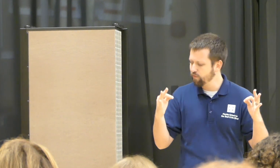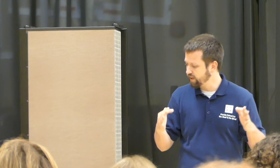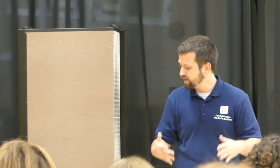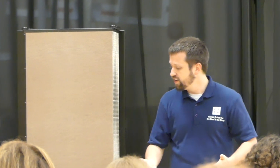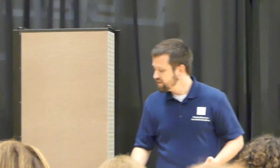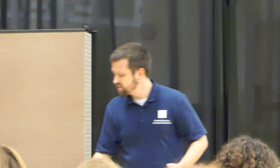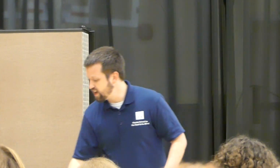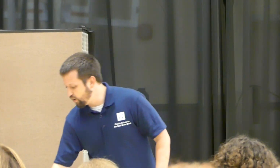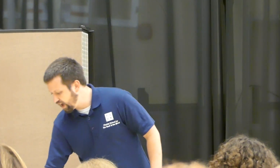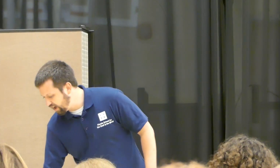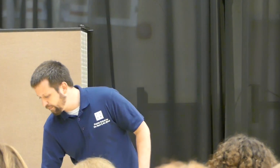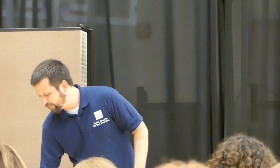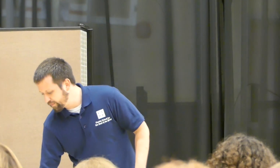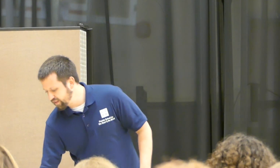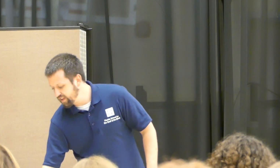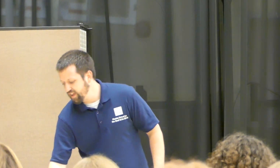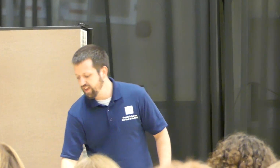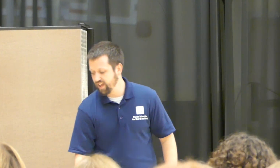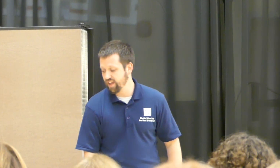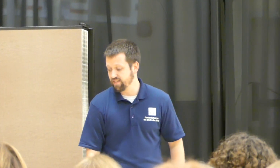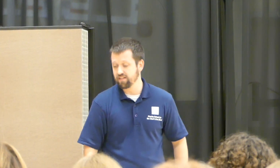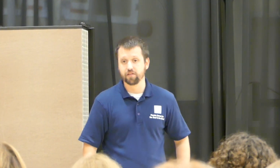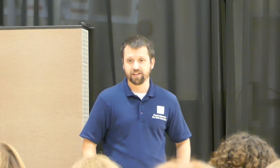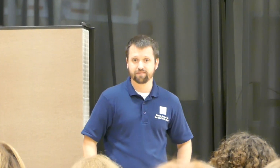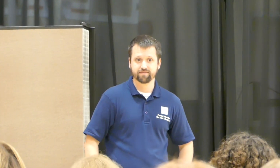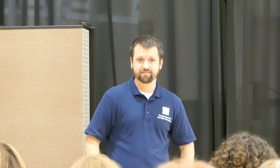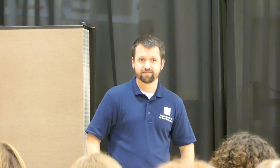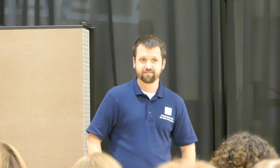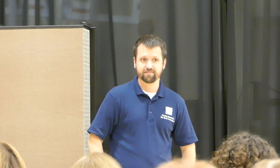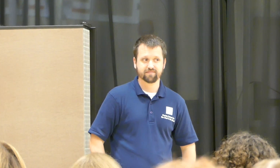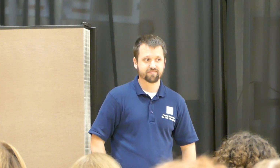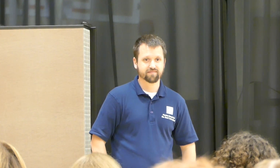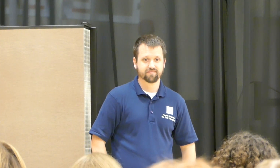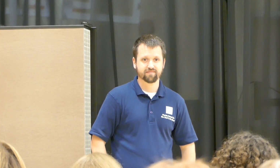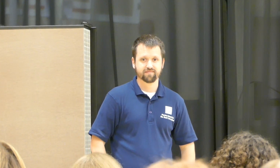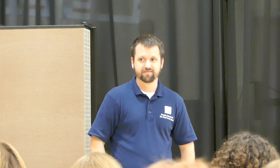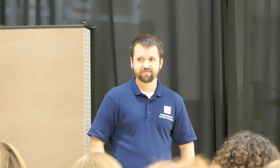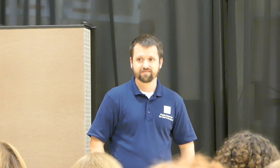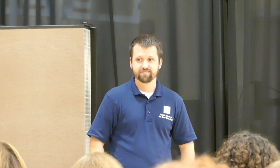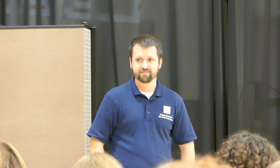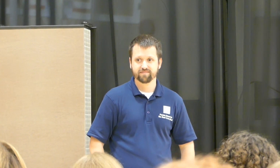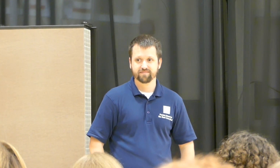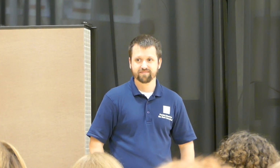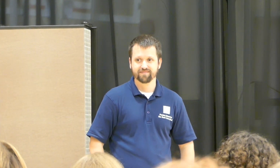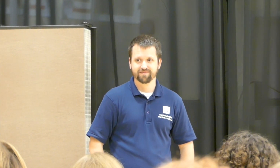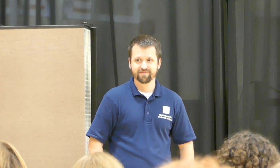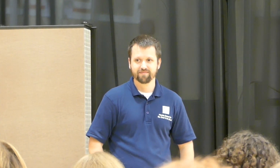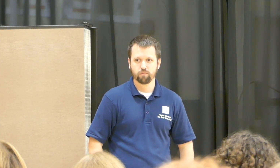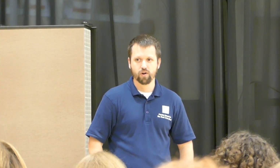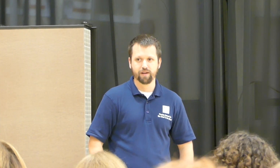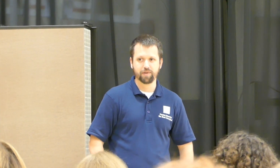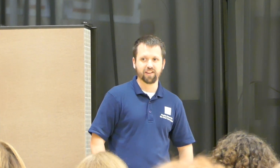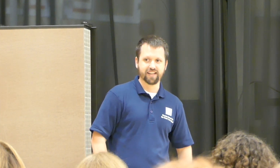perfect. down. So, Cause he is hearing. but then now that it's rained out again. Why did it be like